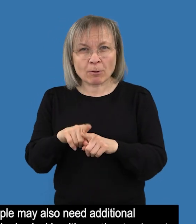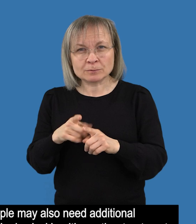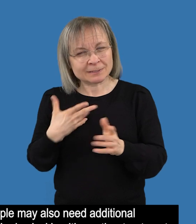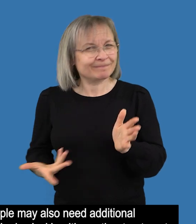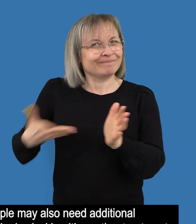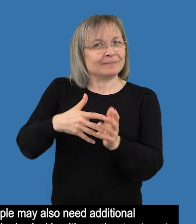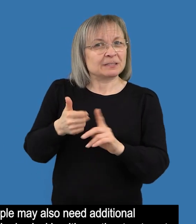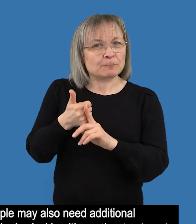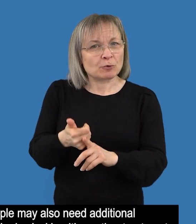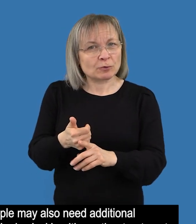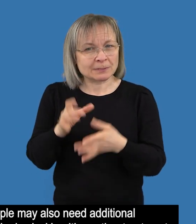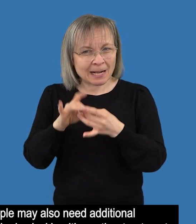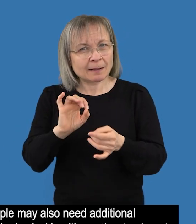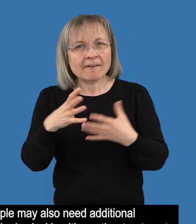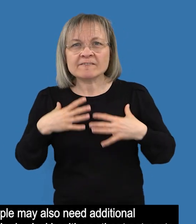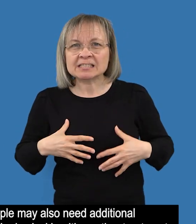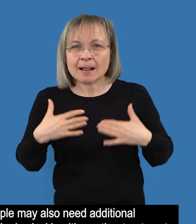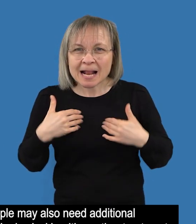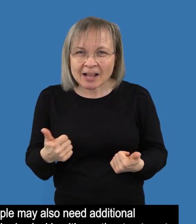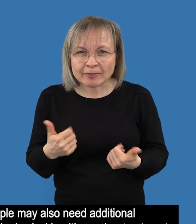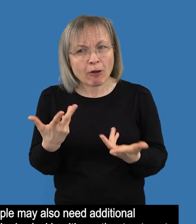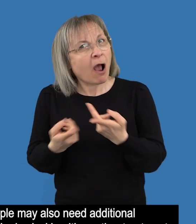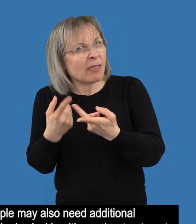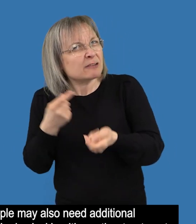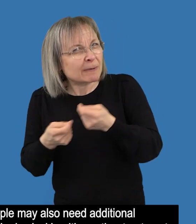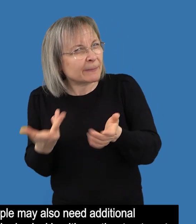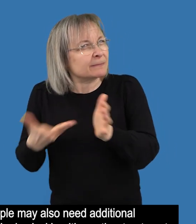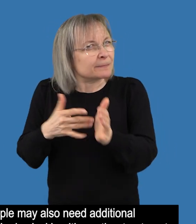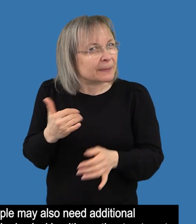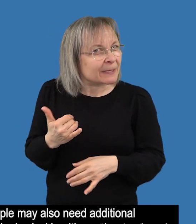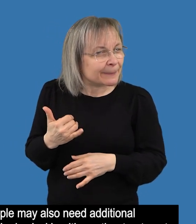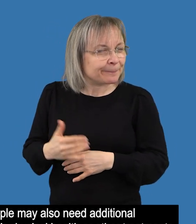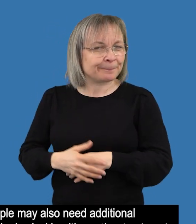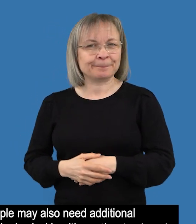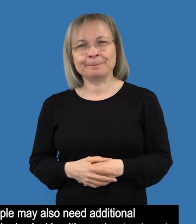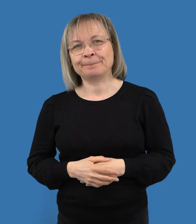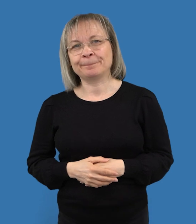Some people may also need additional support around their physical health or other treatments.